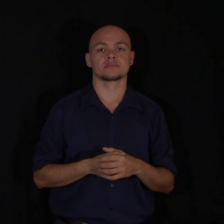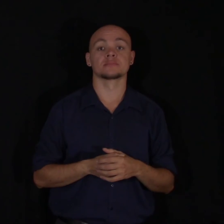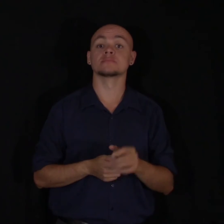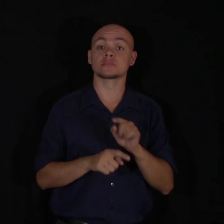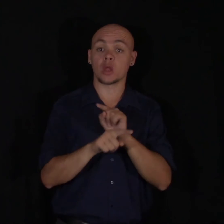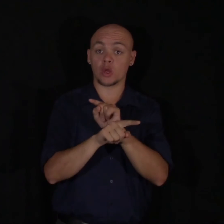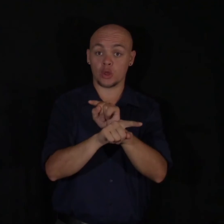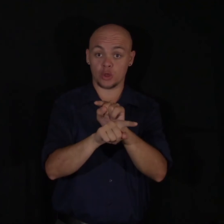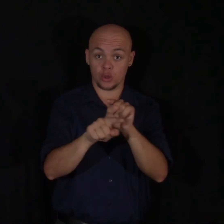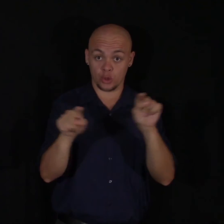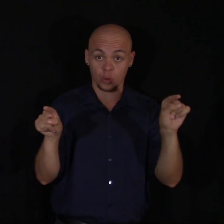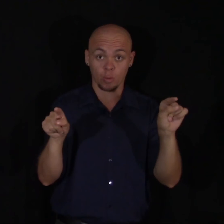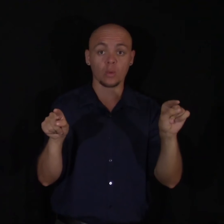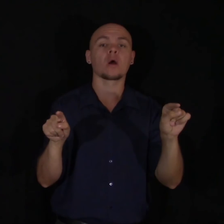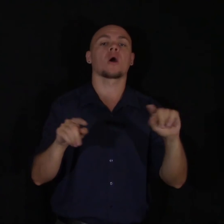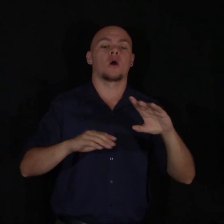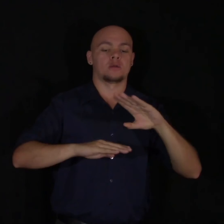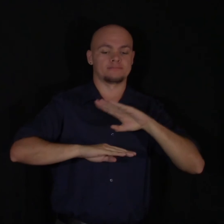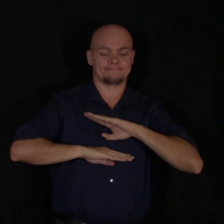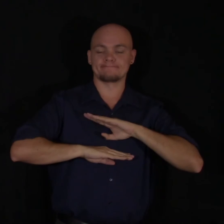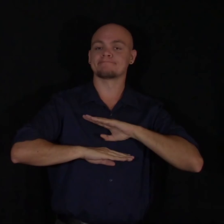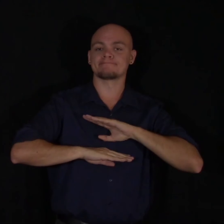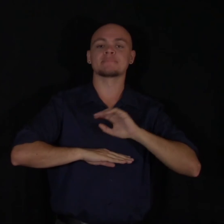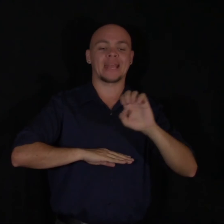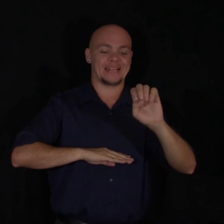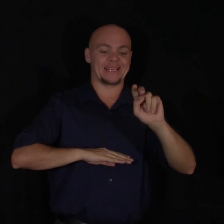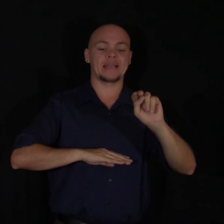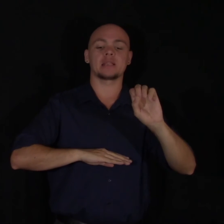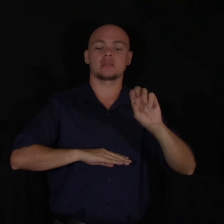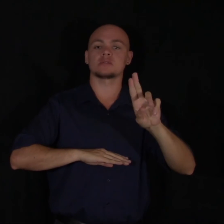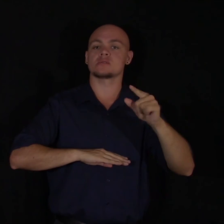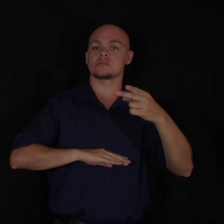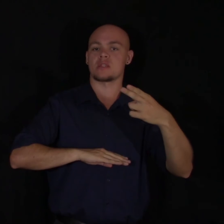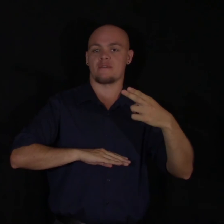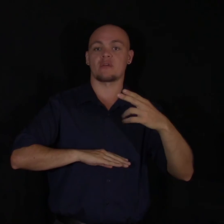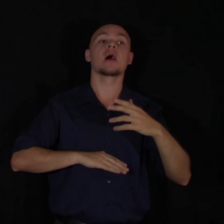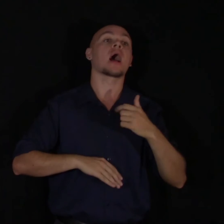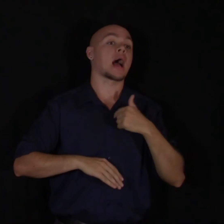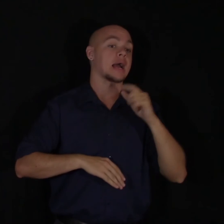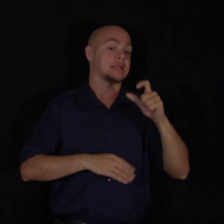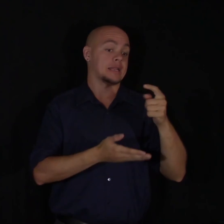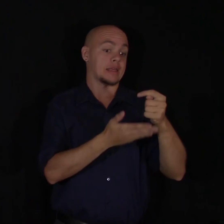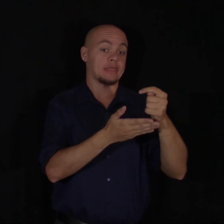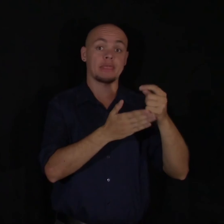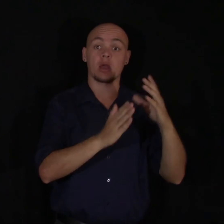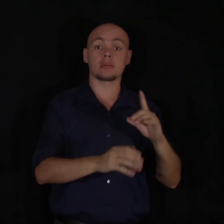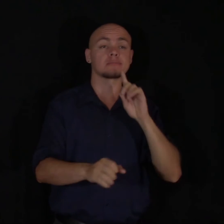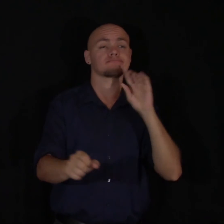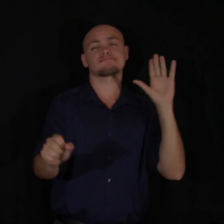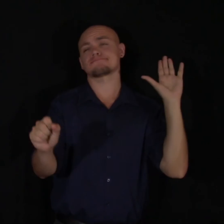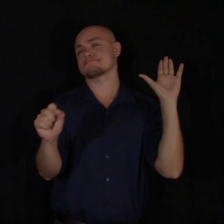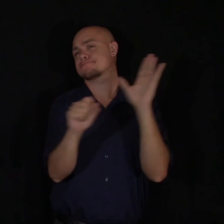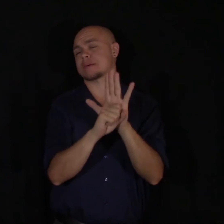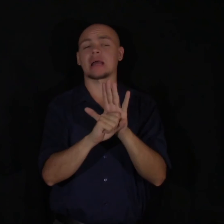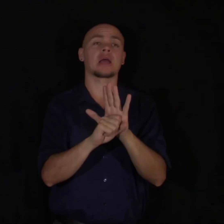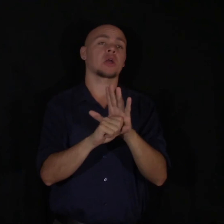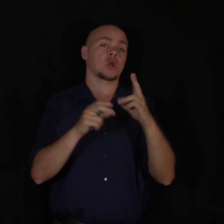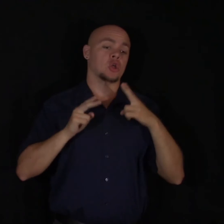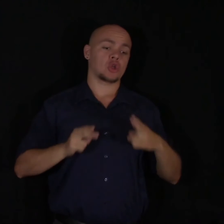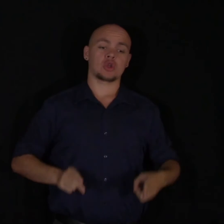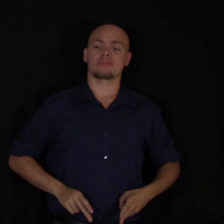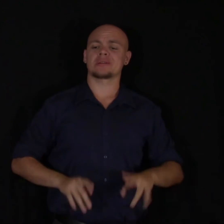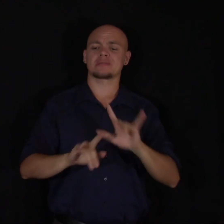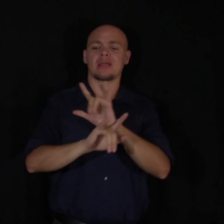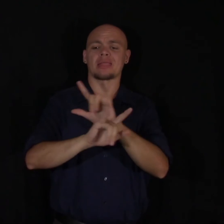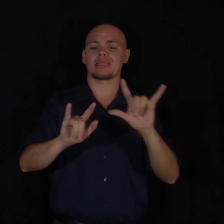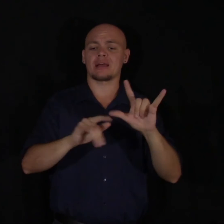You are enough. I'll tell you, I made a pledge as a therapist to love all human beings no matter what they've